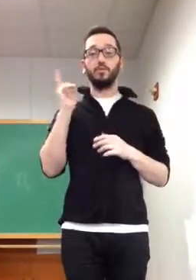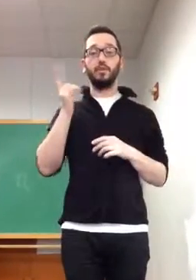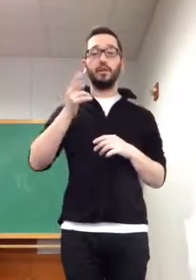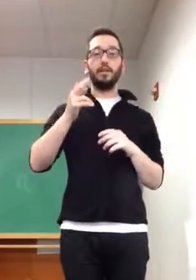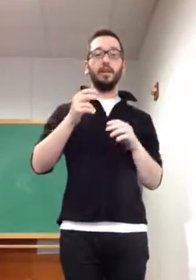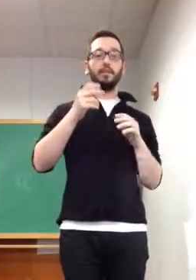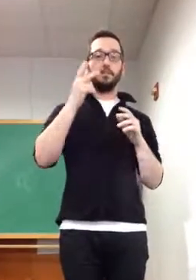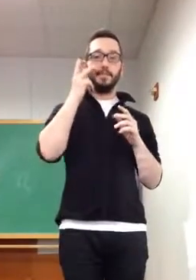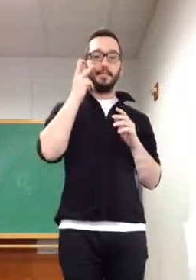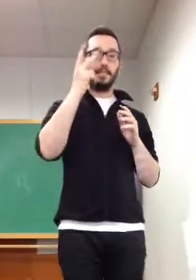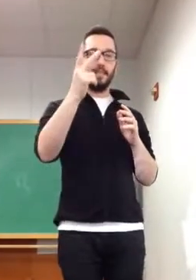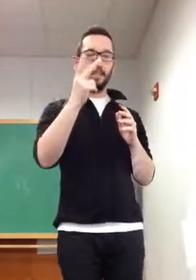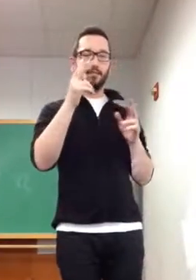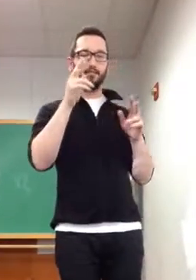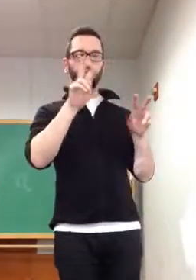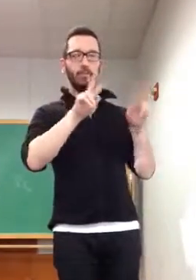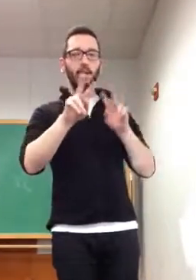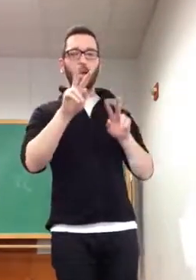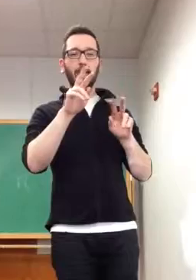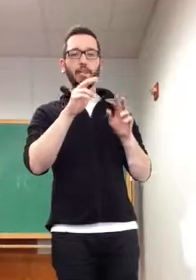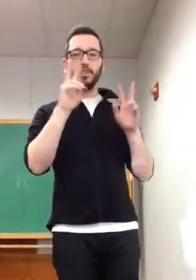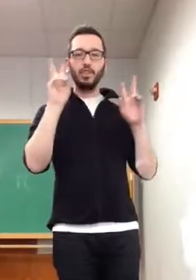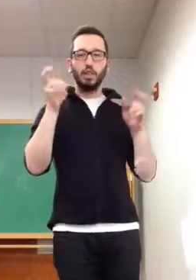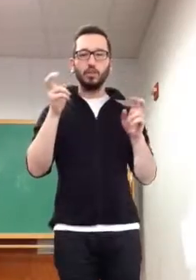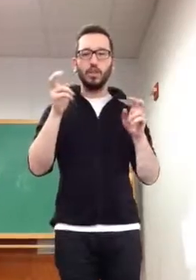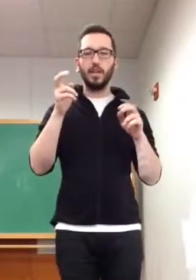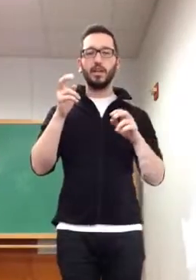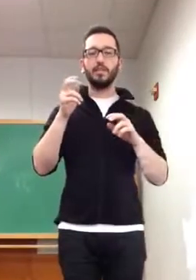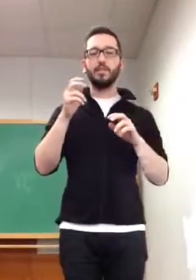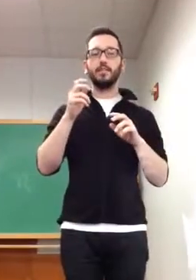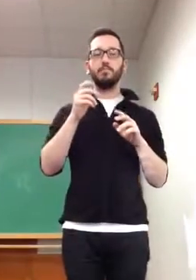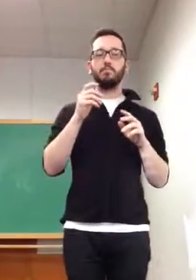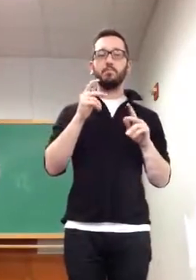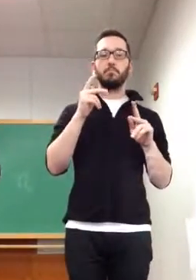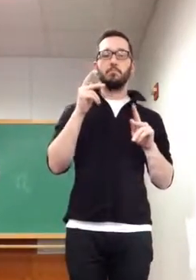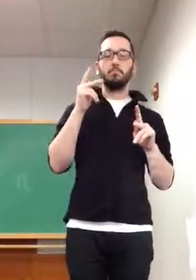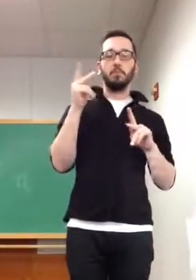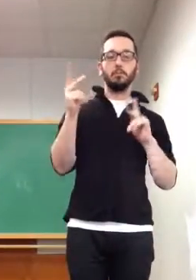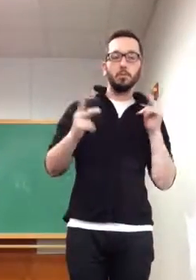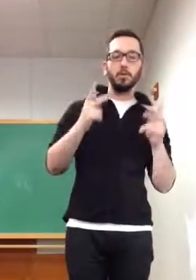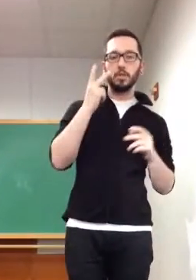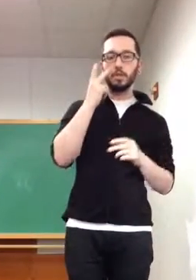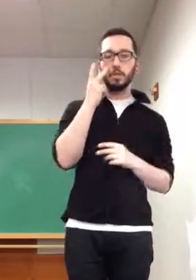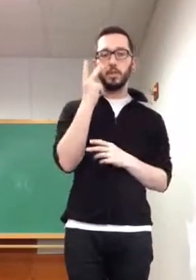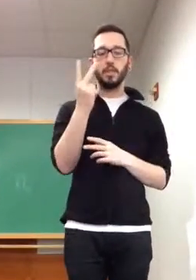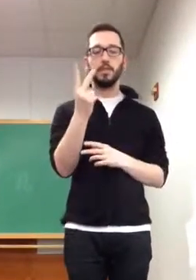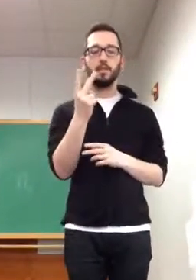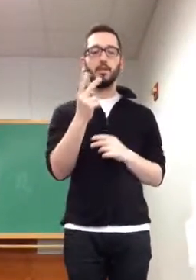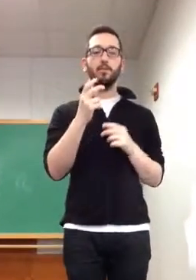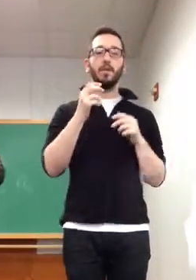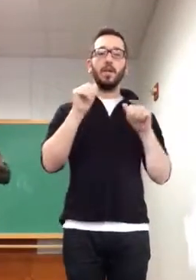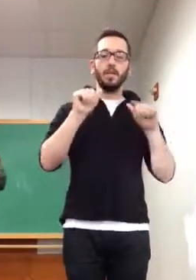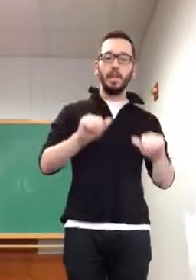a subject that either cannot or should be taught at